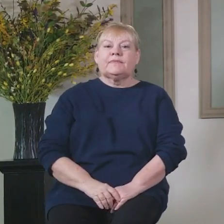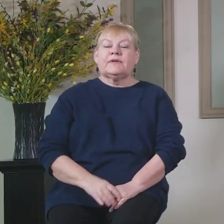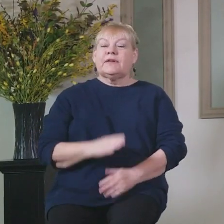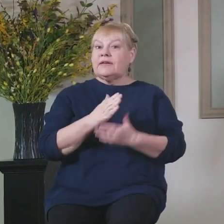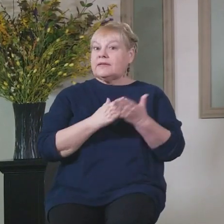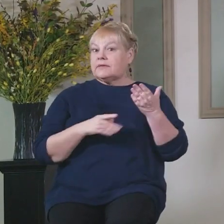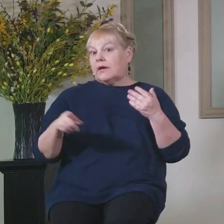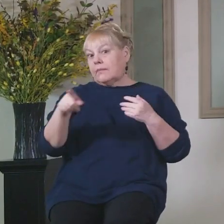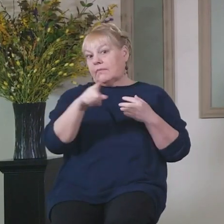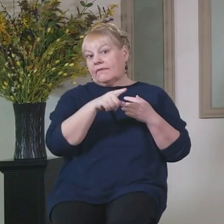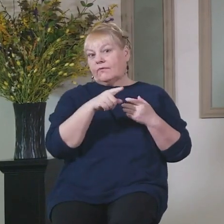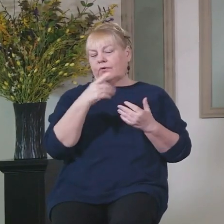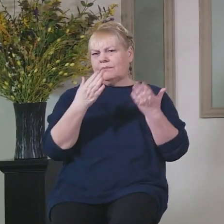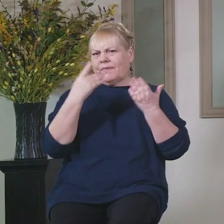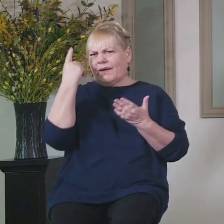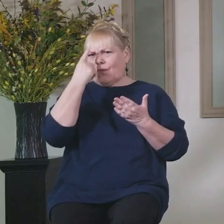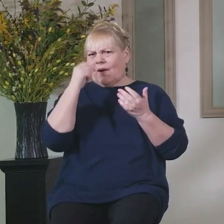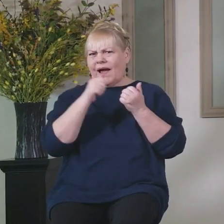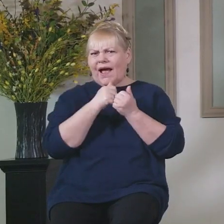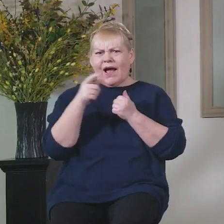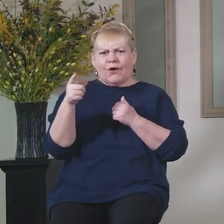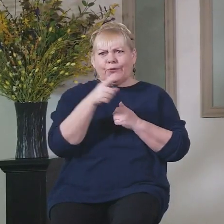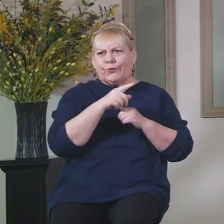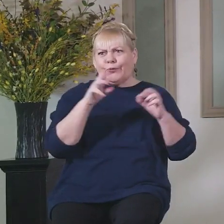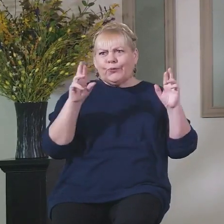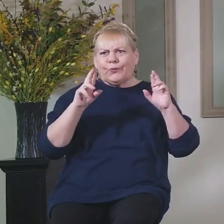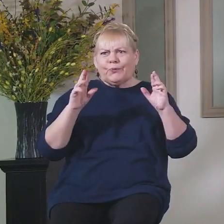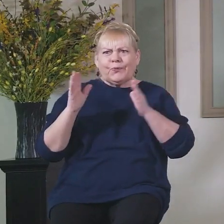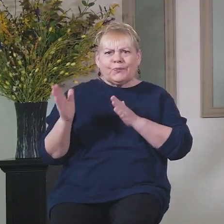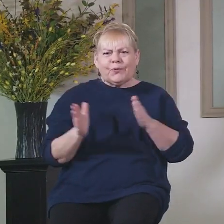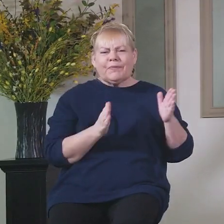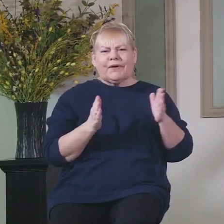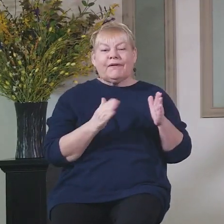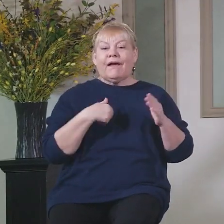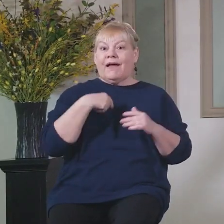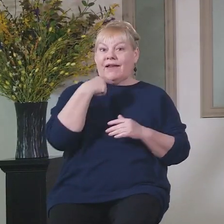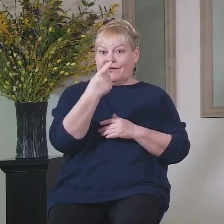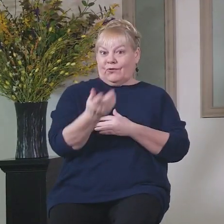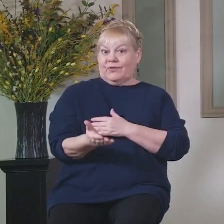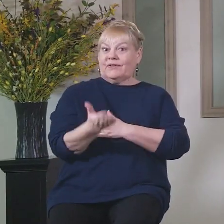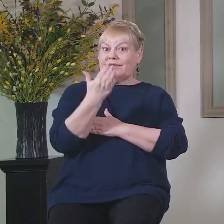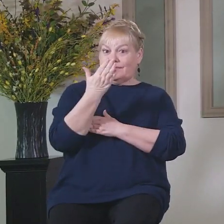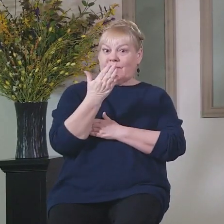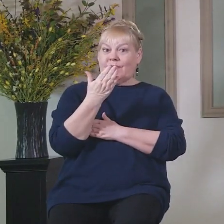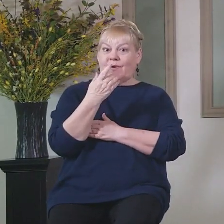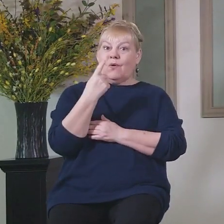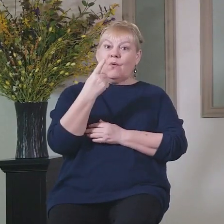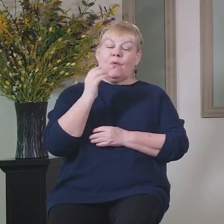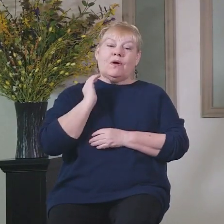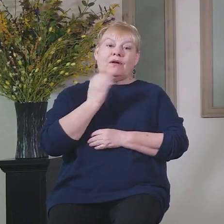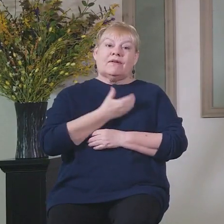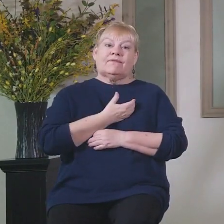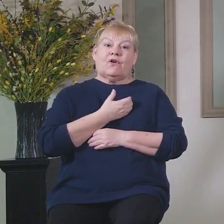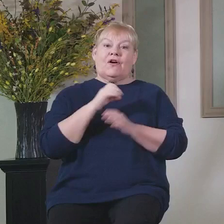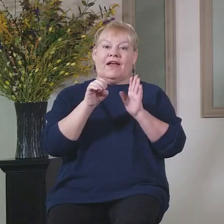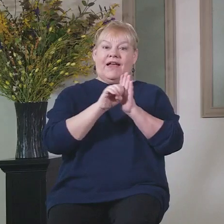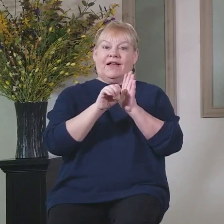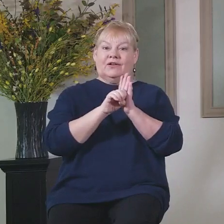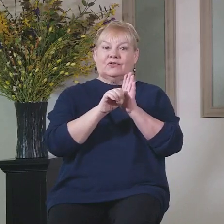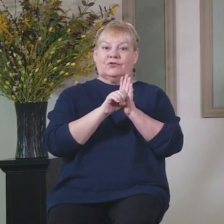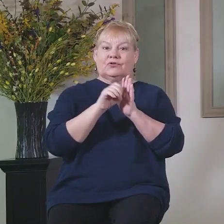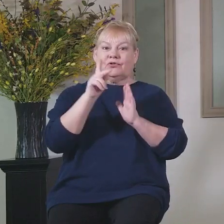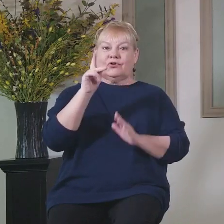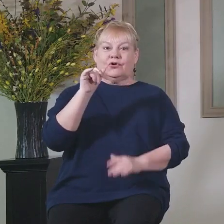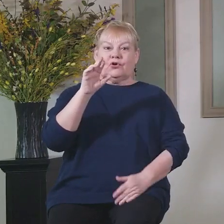Some of you may wonder how you prepare. I'll tell you this morning, one of our elder members,